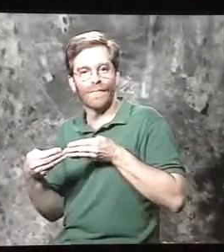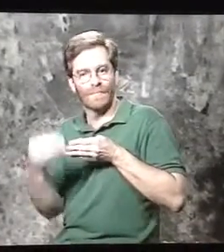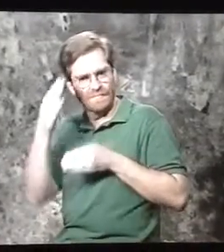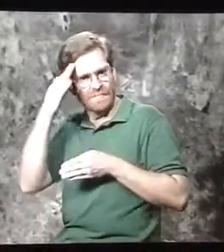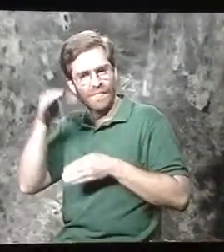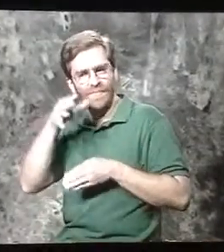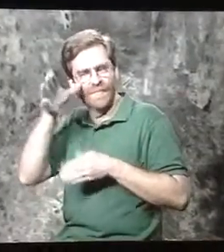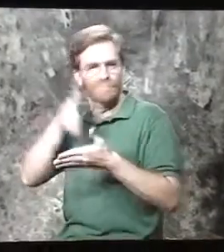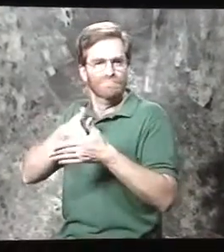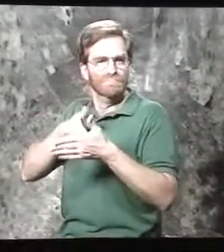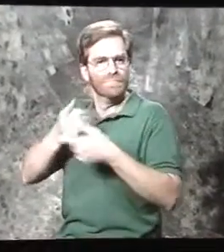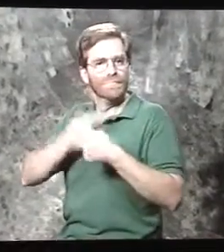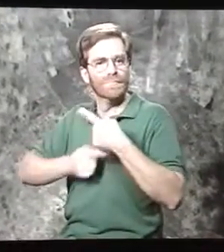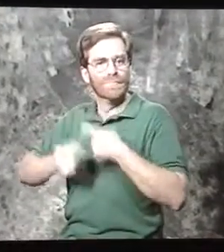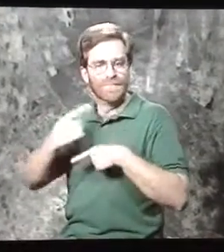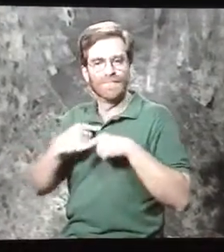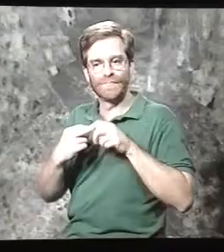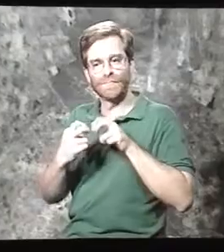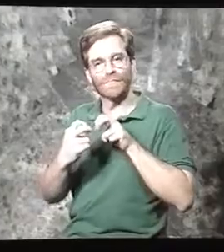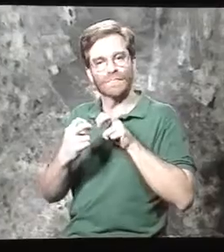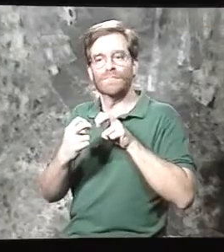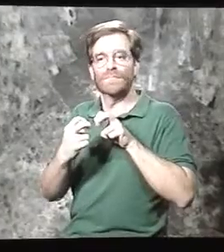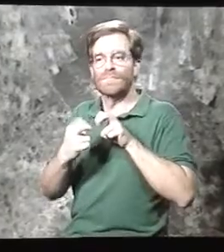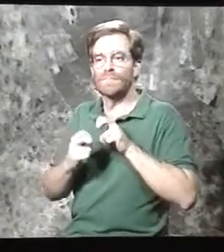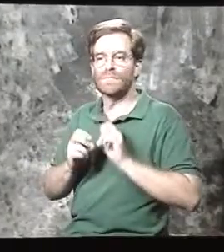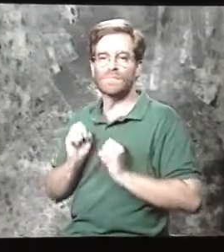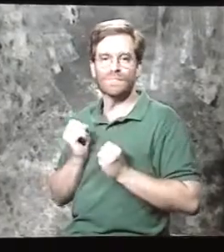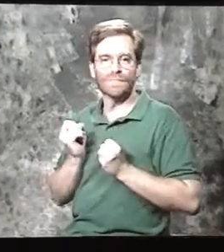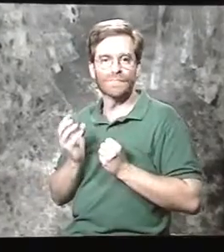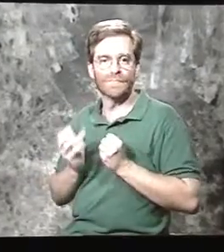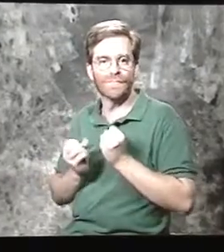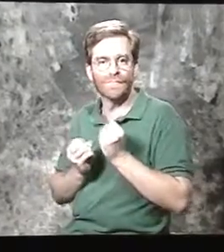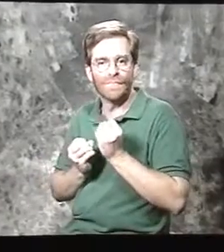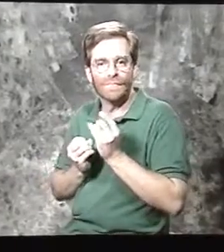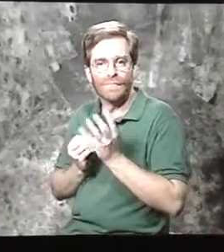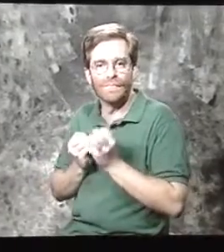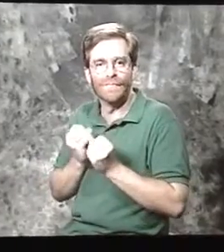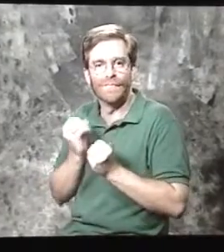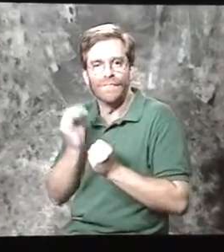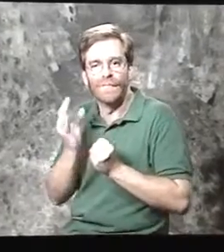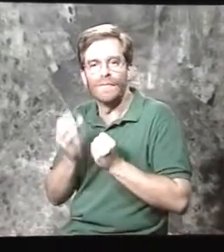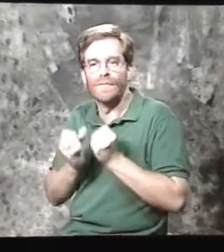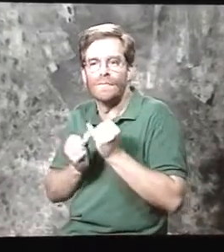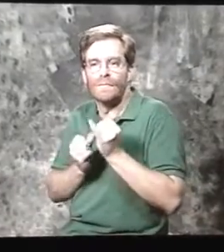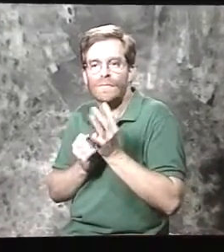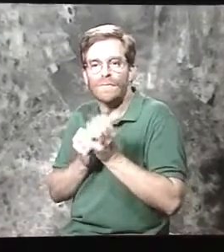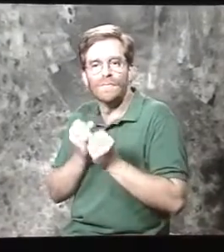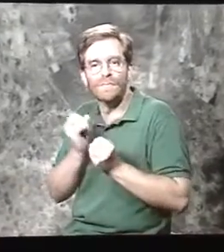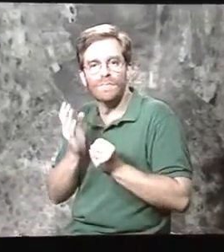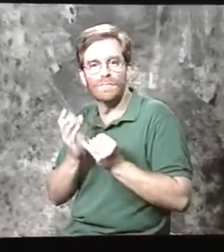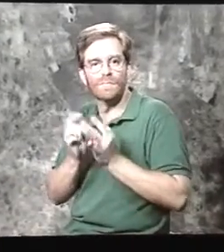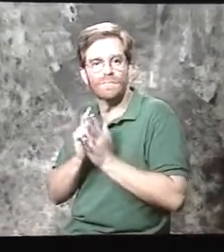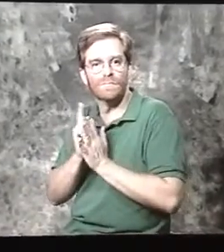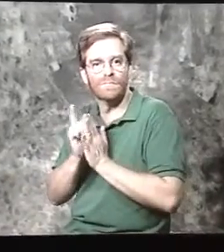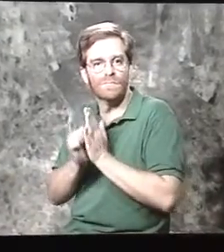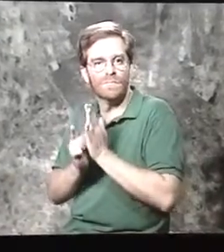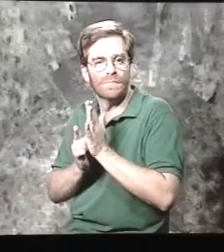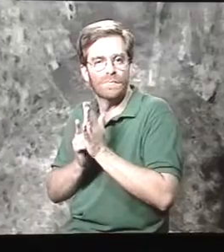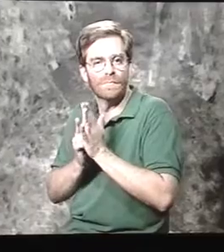shut the door. My parents were against signing, so he and I sat close together, and we just started signing a little bit here and there, and it kept going.